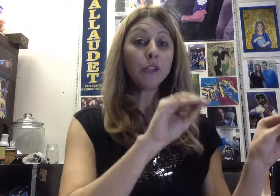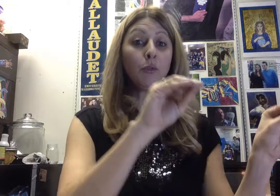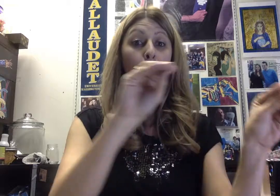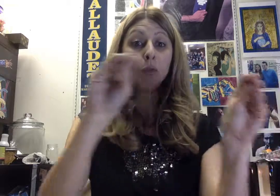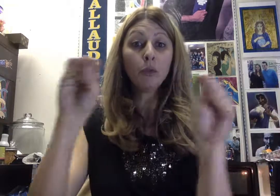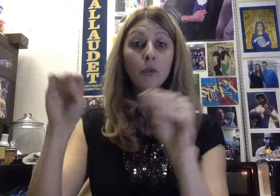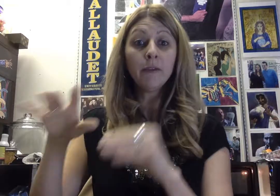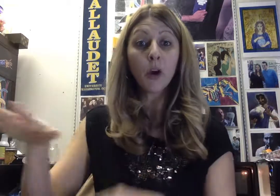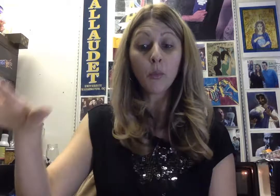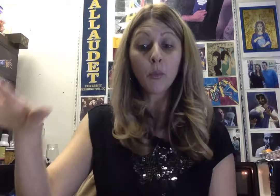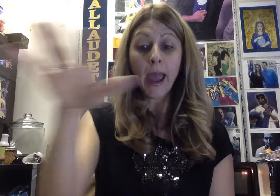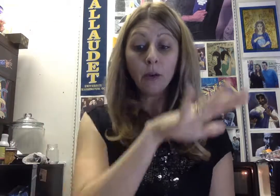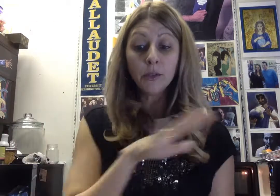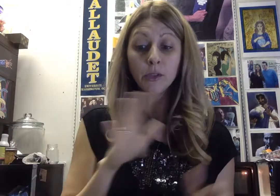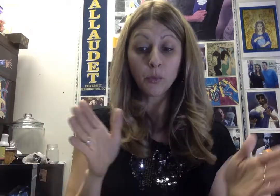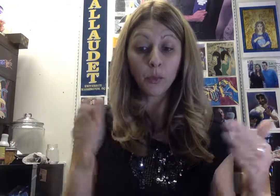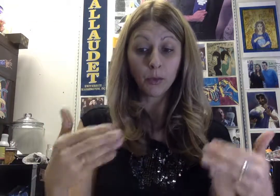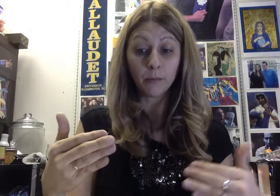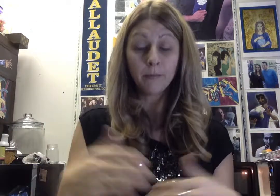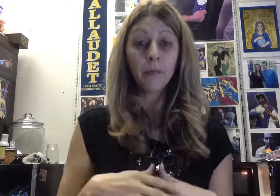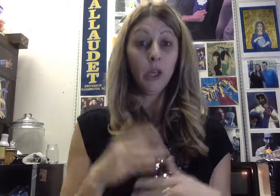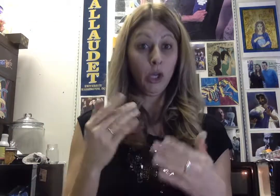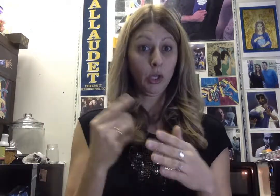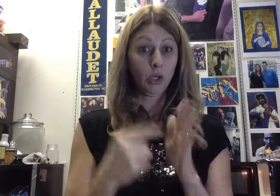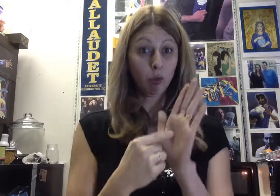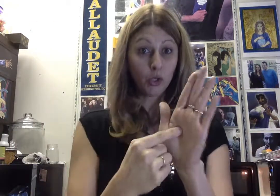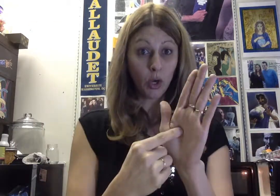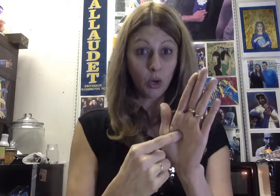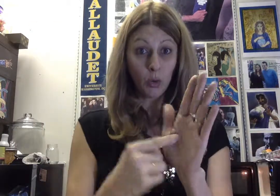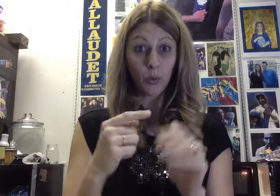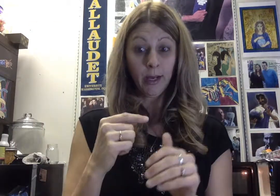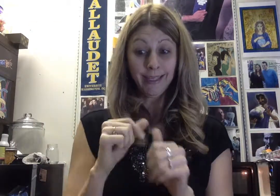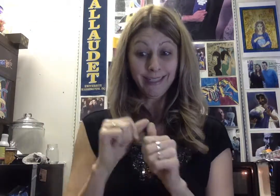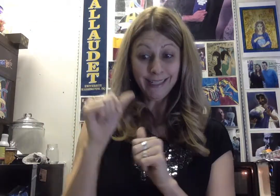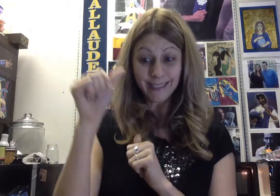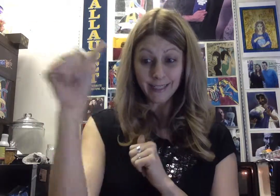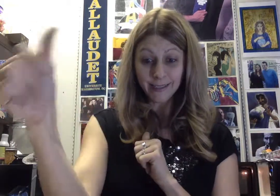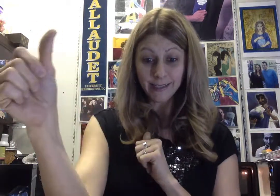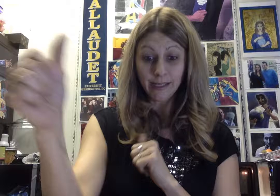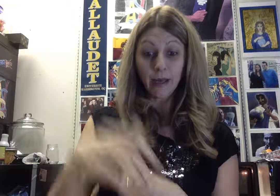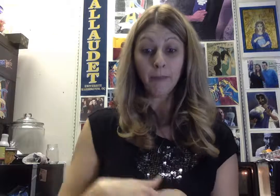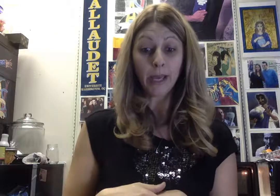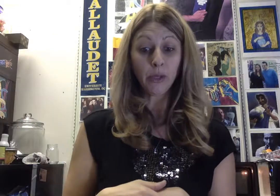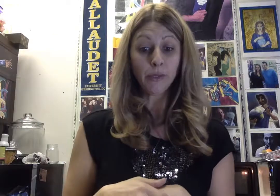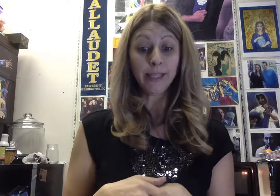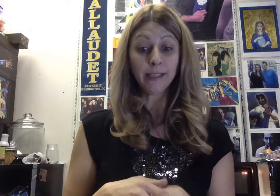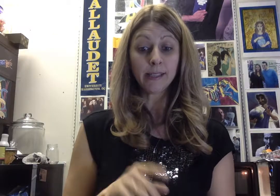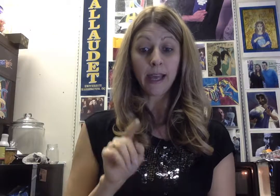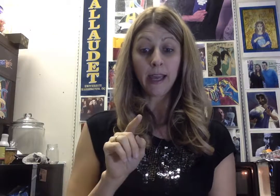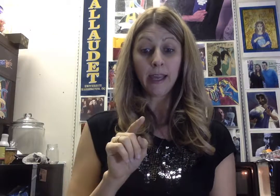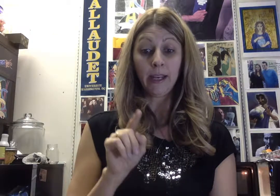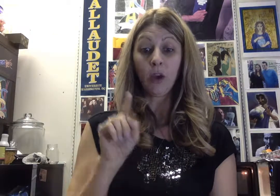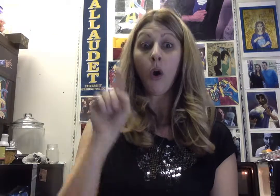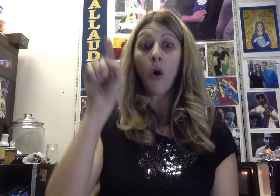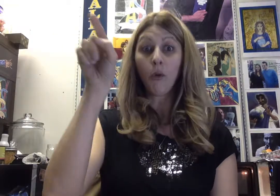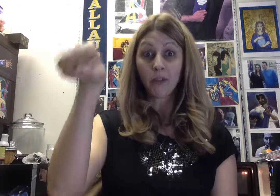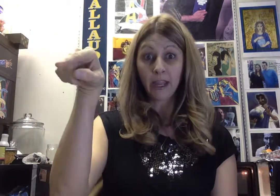you move around the room. You show distance by using the sign over